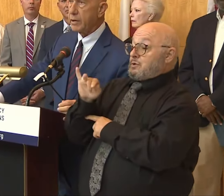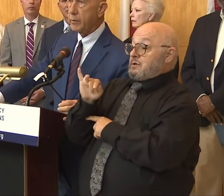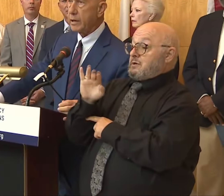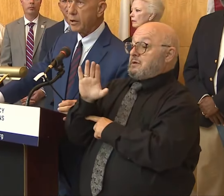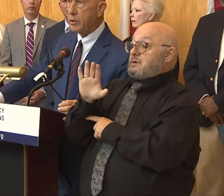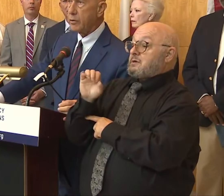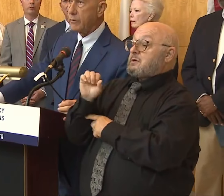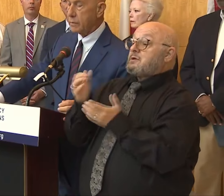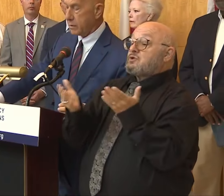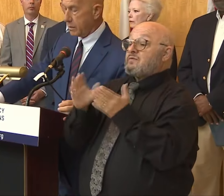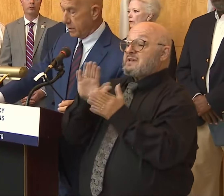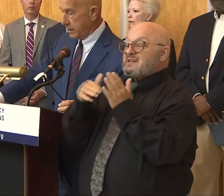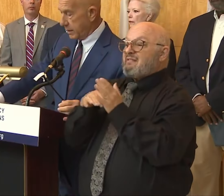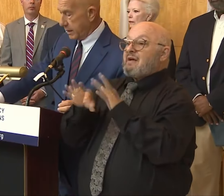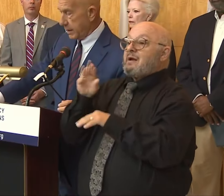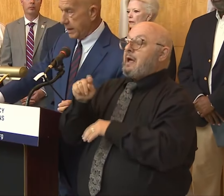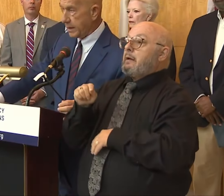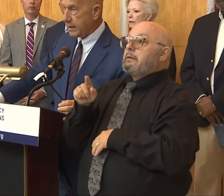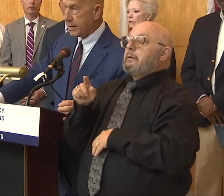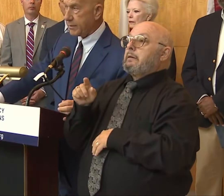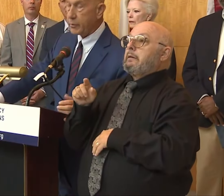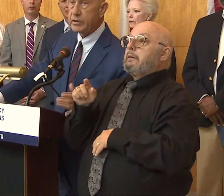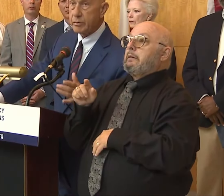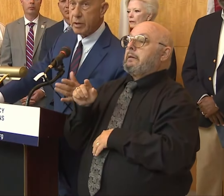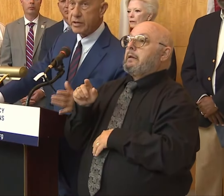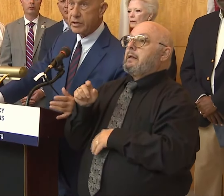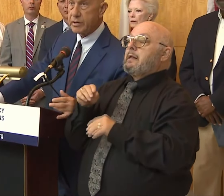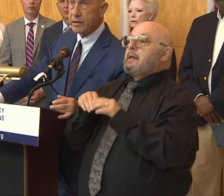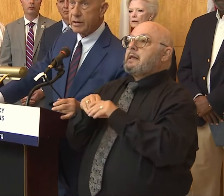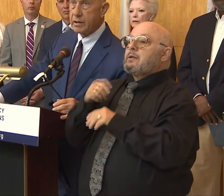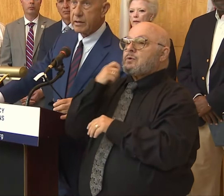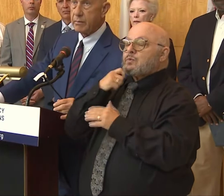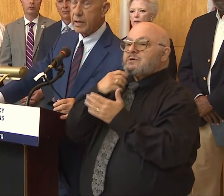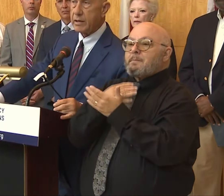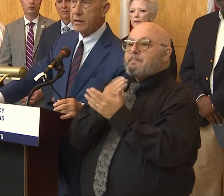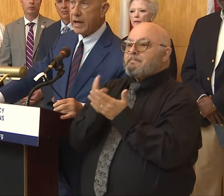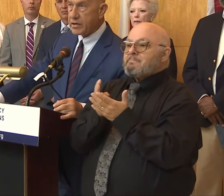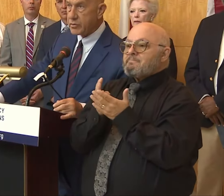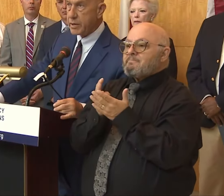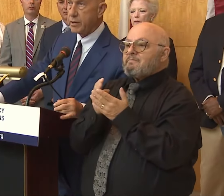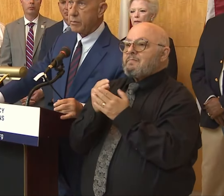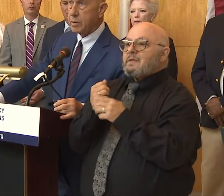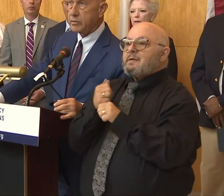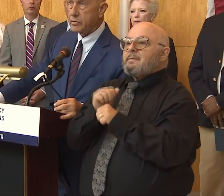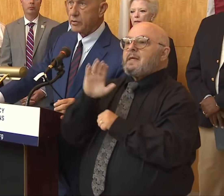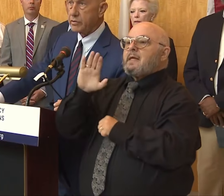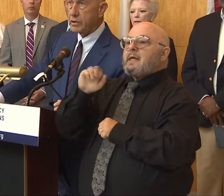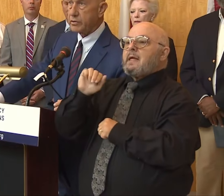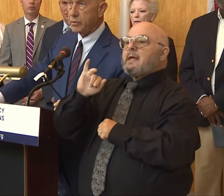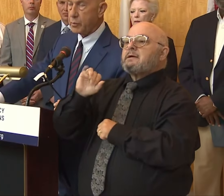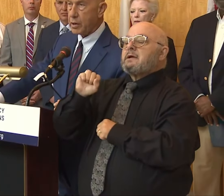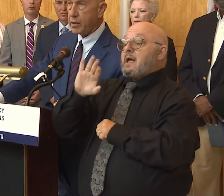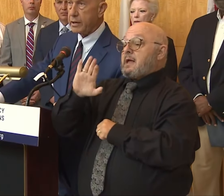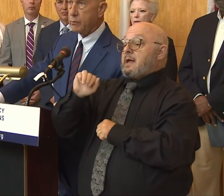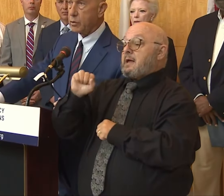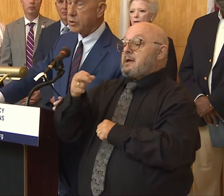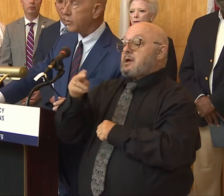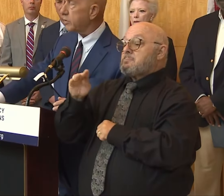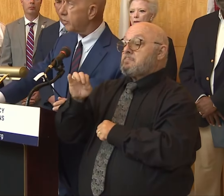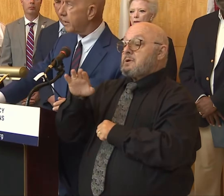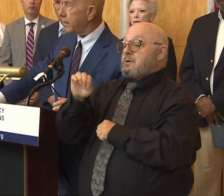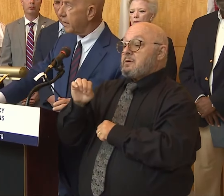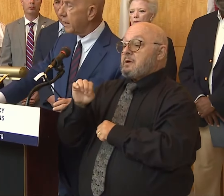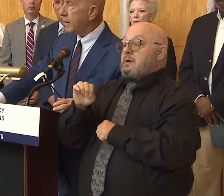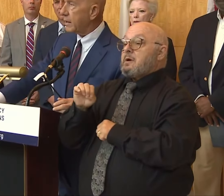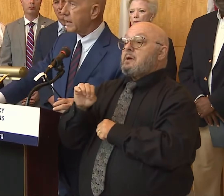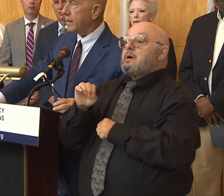power, and then we learned in the recent budget made Cashmere multi-service center as a priority. We're talking